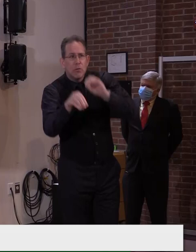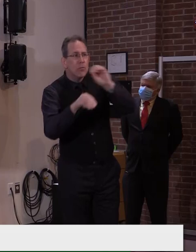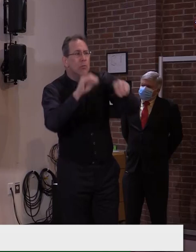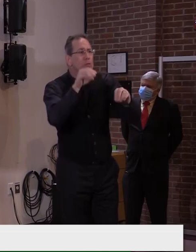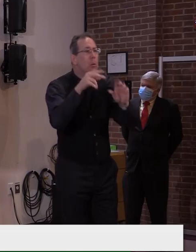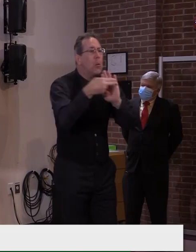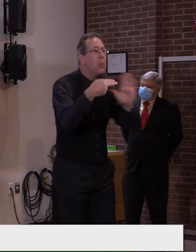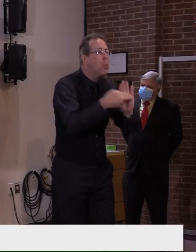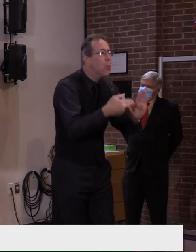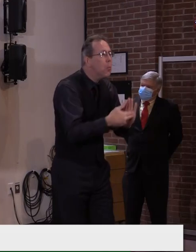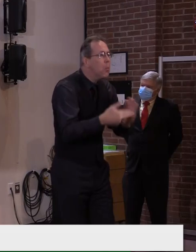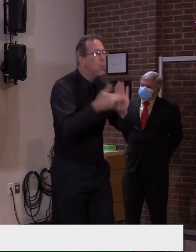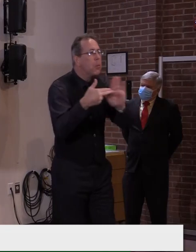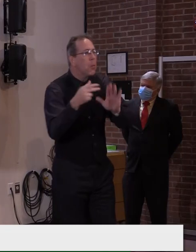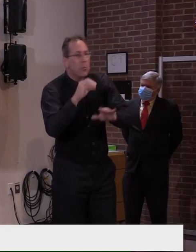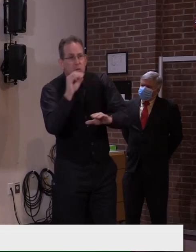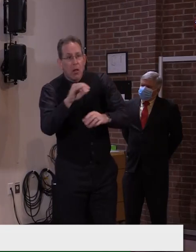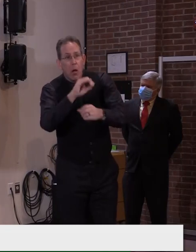it is right now.